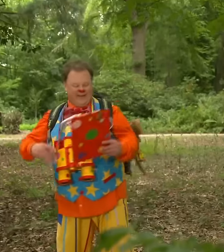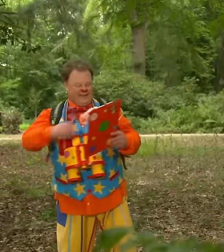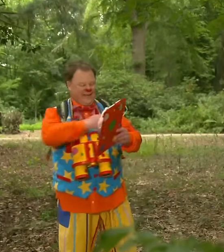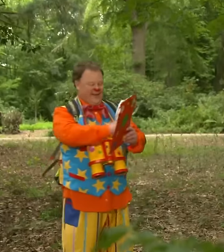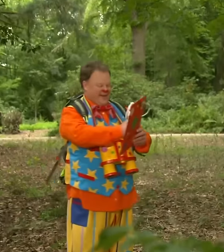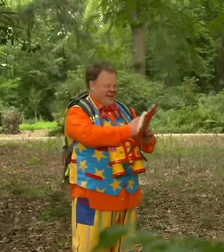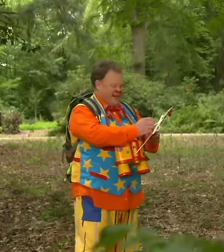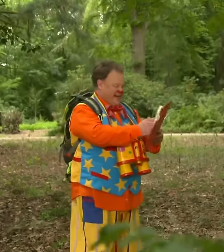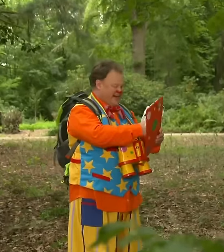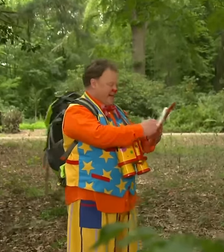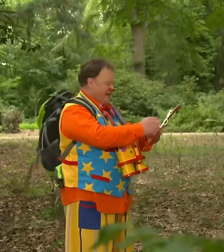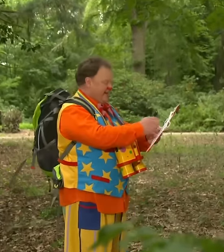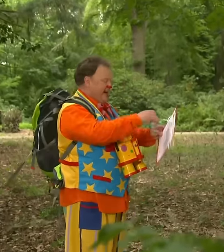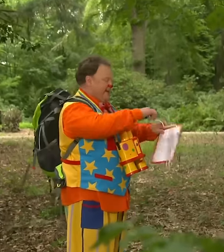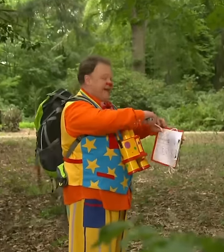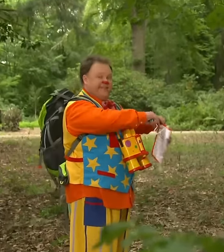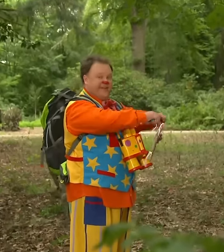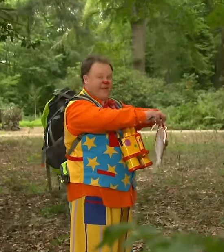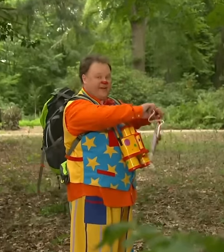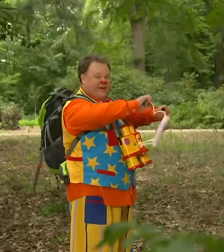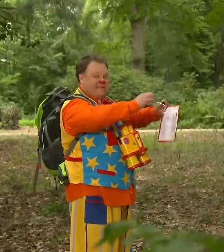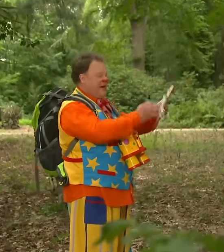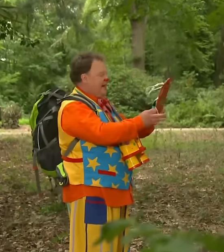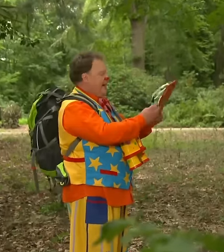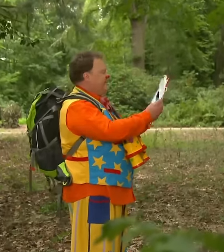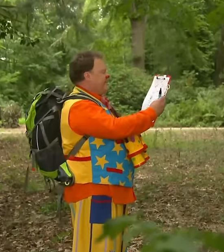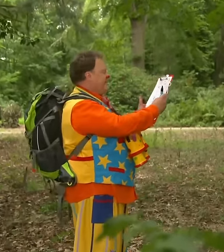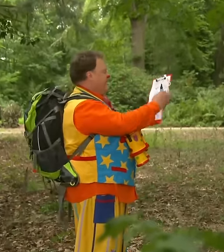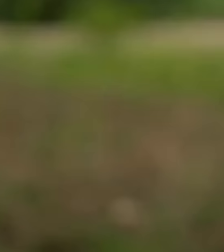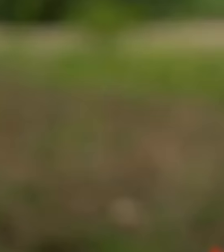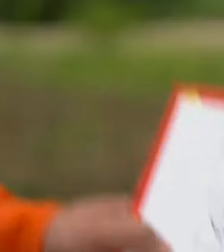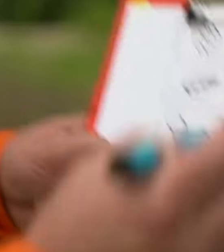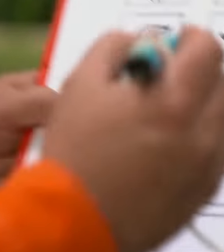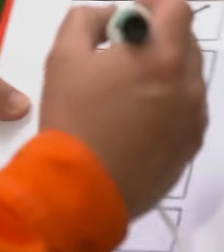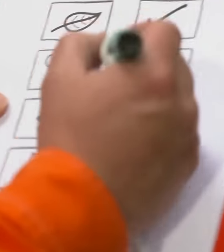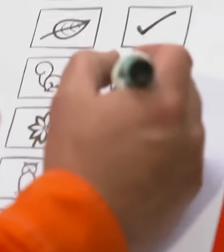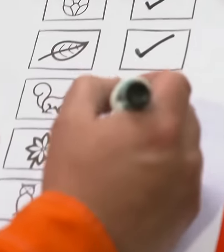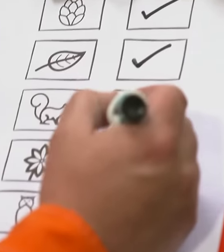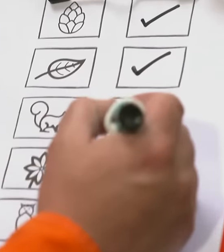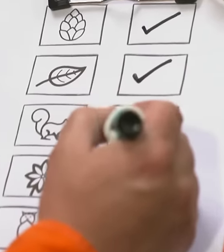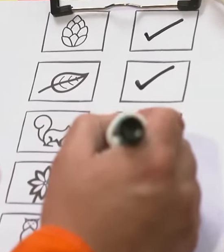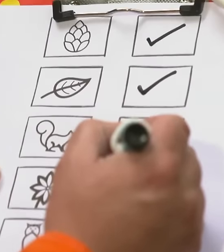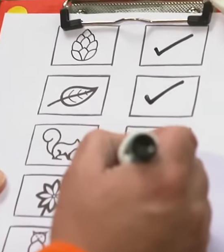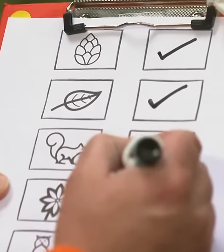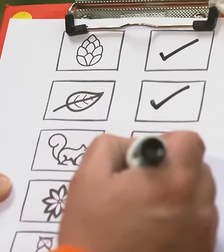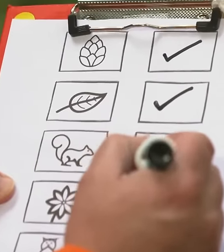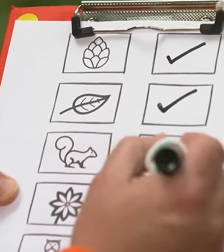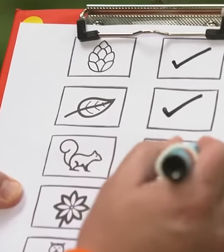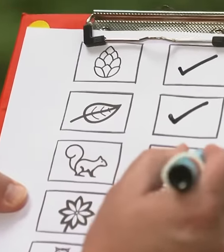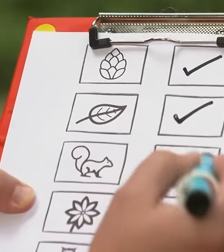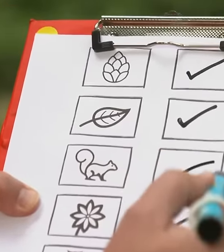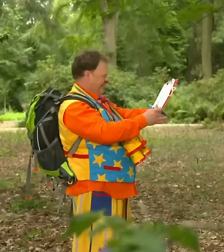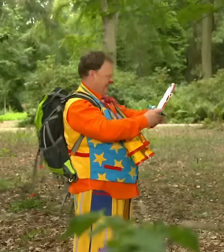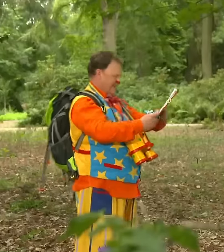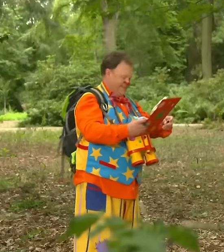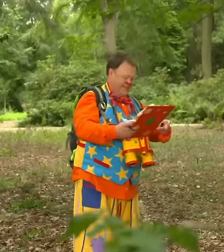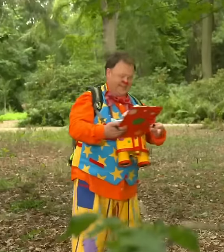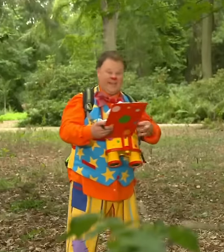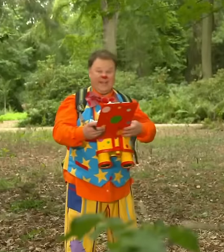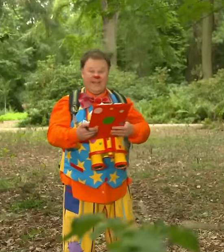Ted. Right, I'll tick it off our list. One squirrel. Just one thing left to